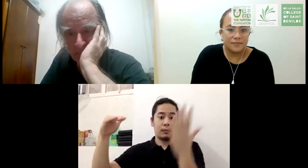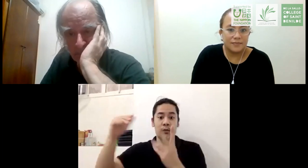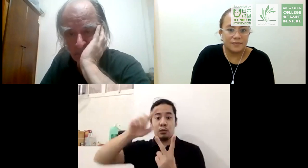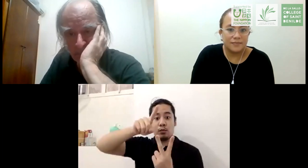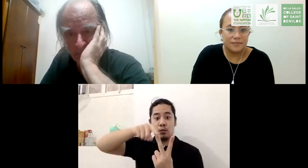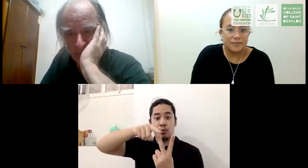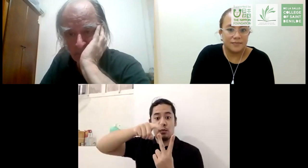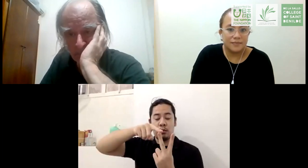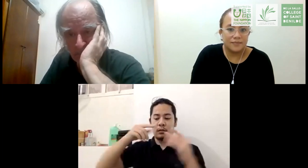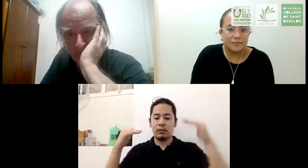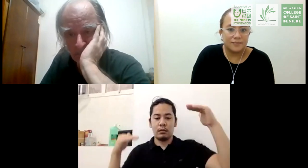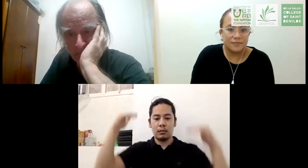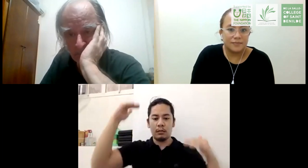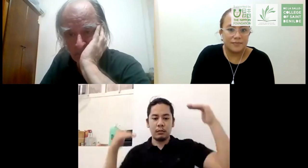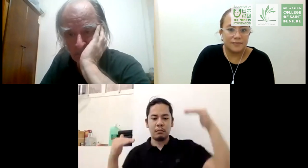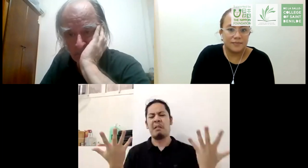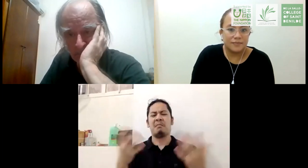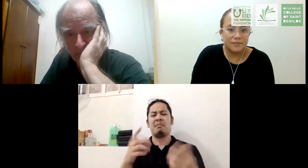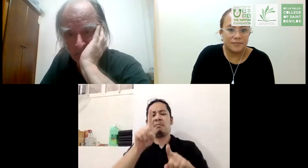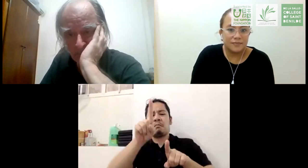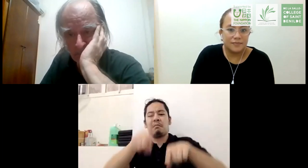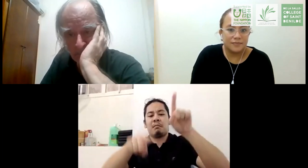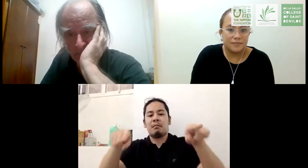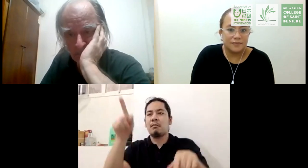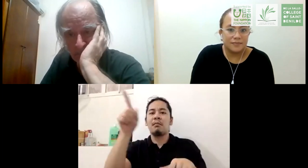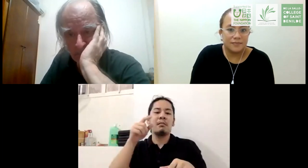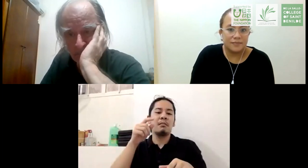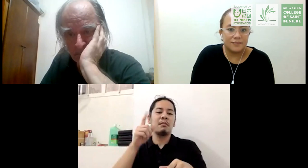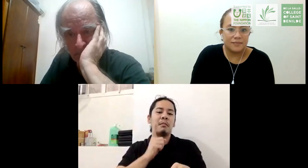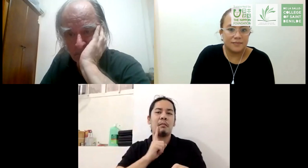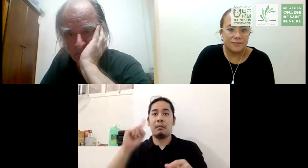right one is bigger than left. The second one is the which one's bigger.